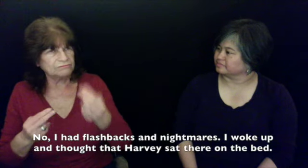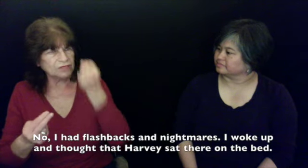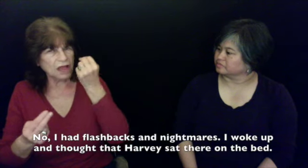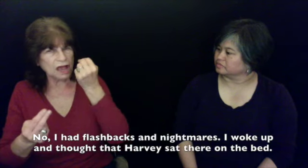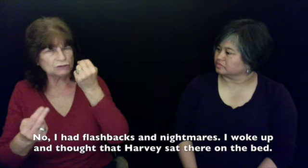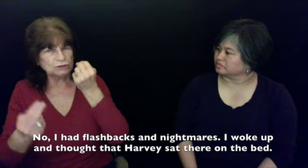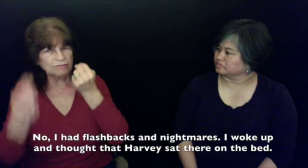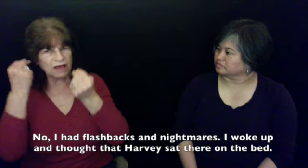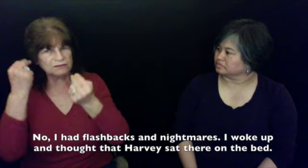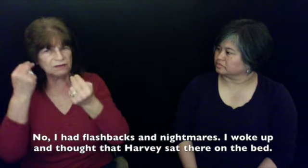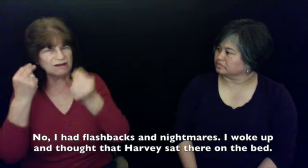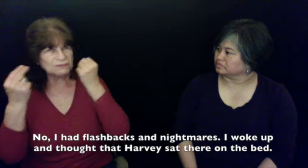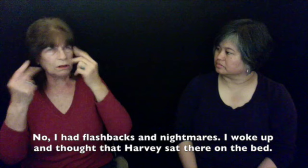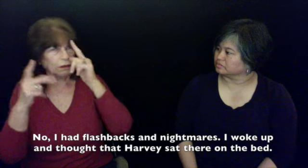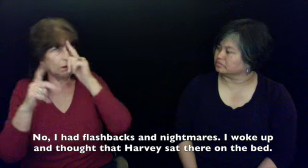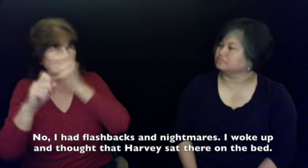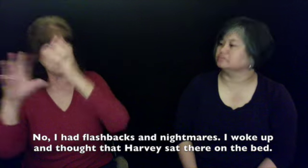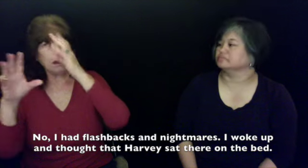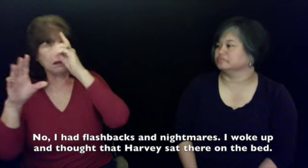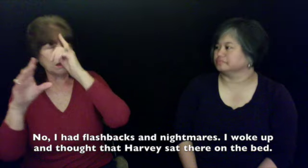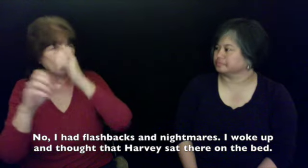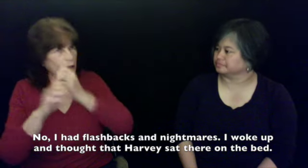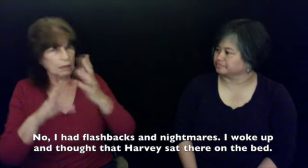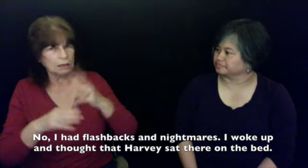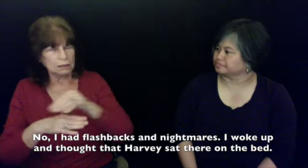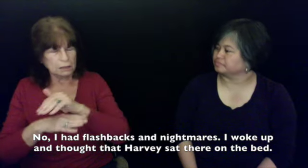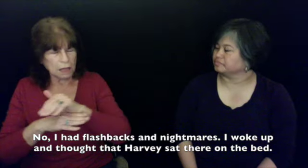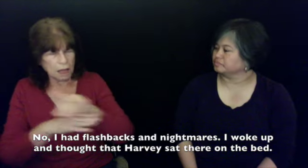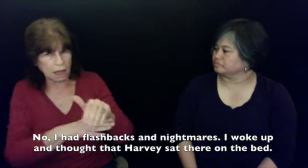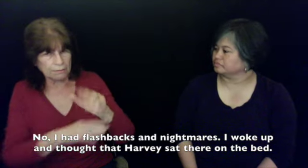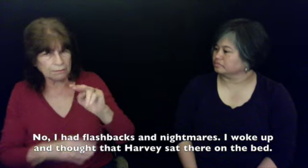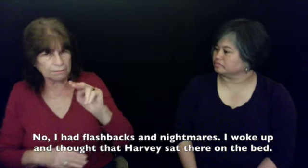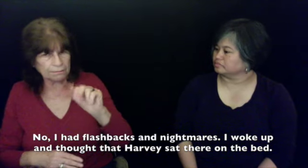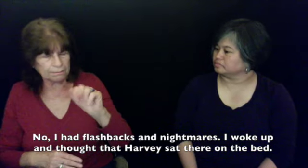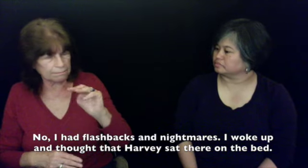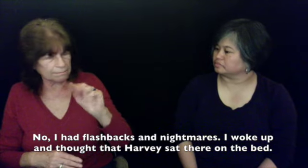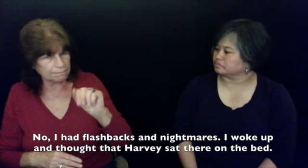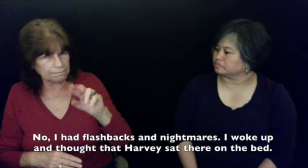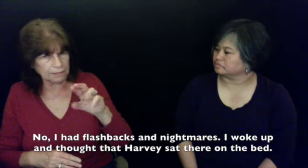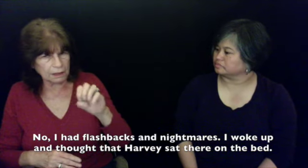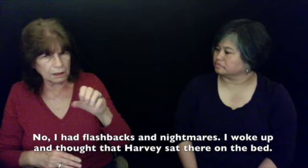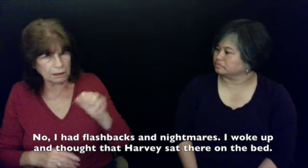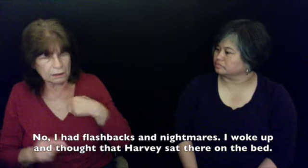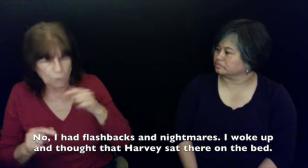No, I had flashbacks and nightmares. I woke up and thought that Harvey sat there on the bed.